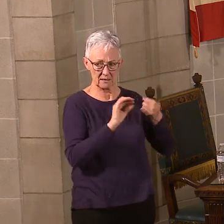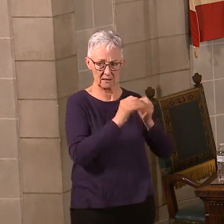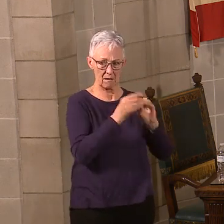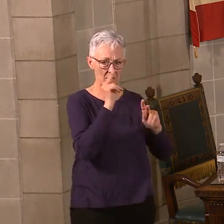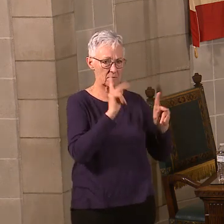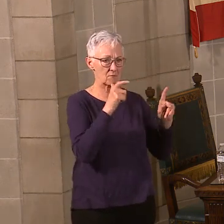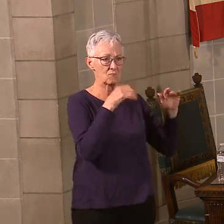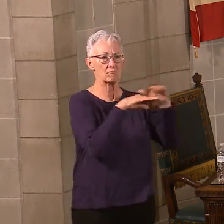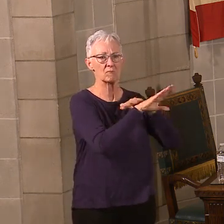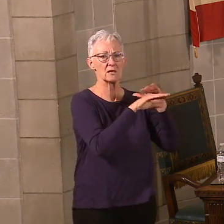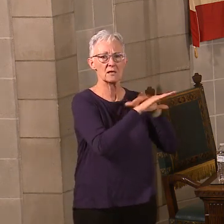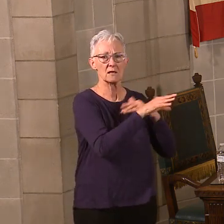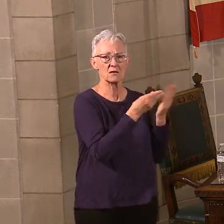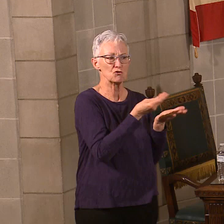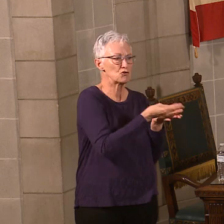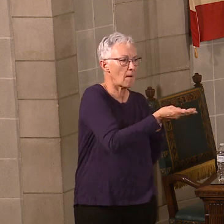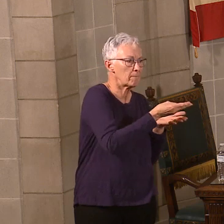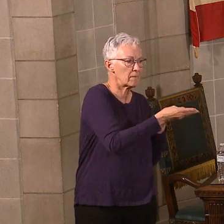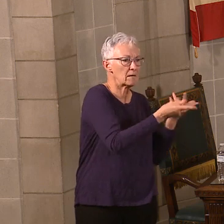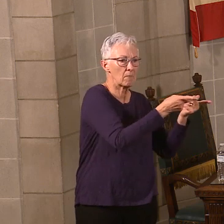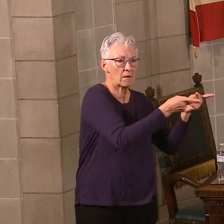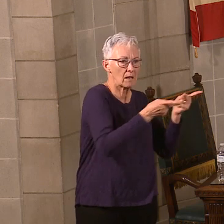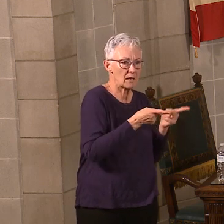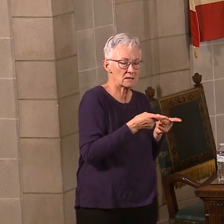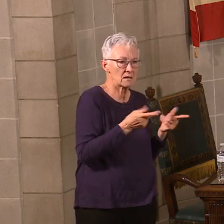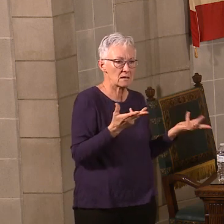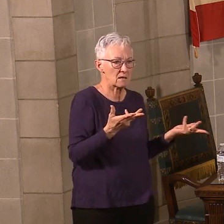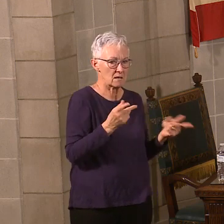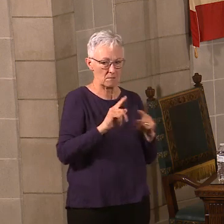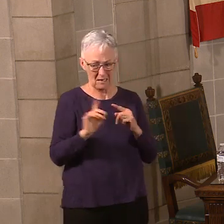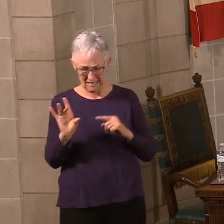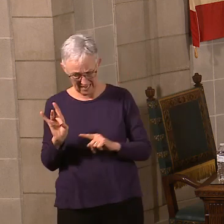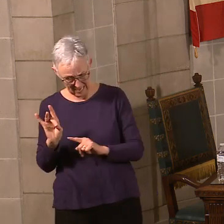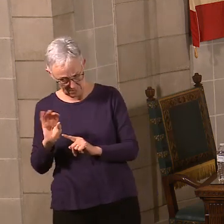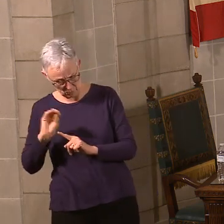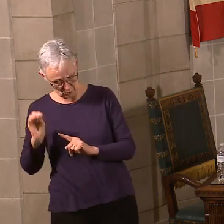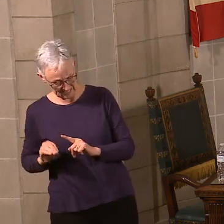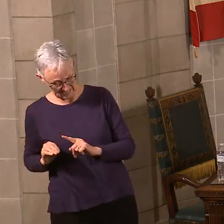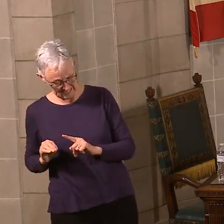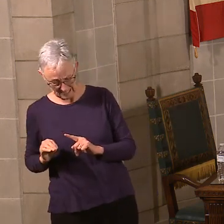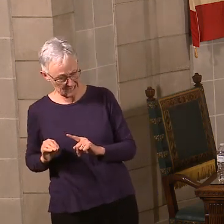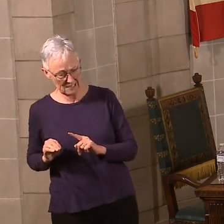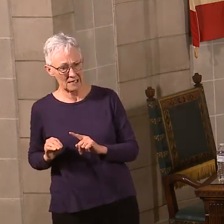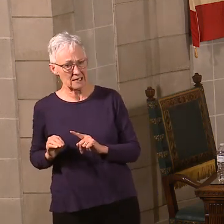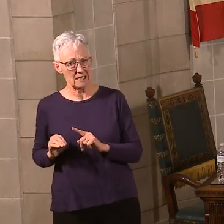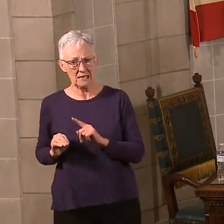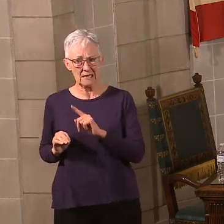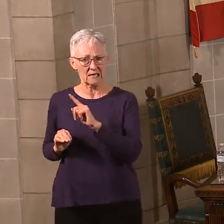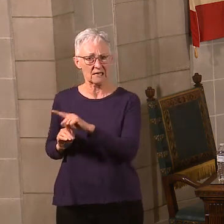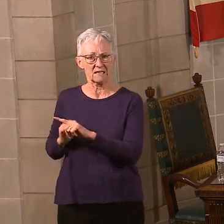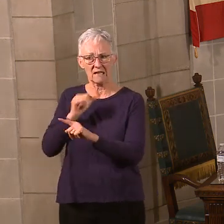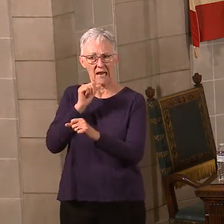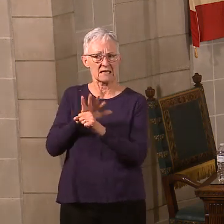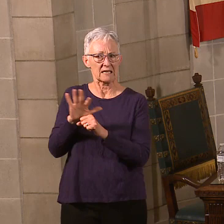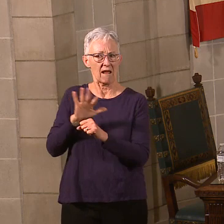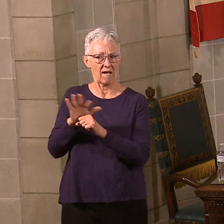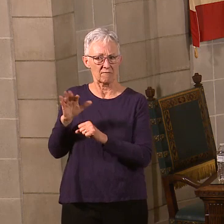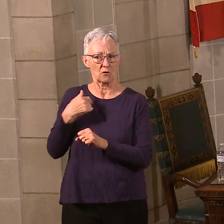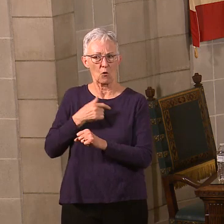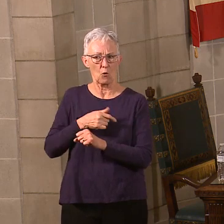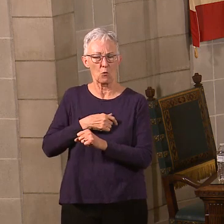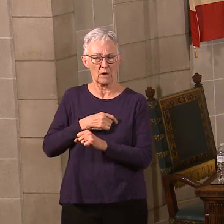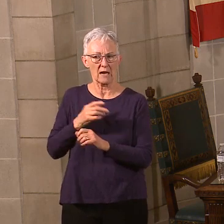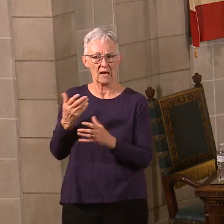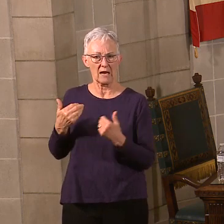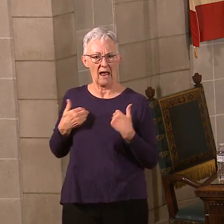8% up on at home. So let's do better at home. Let's stay home. Time for a final question. Last question. Yeah.